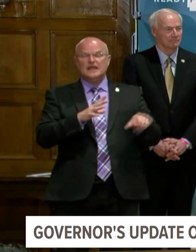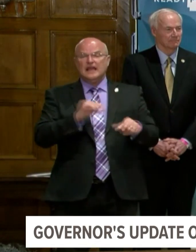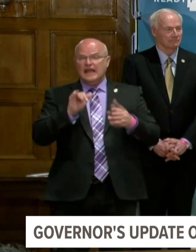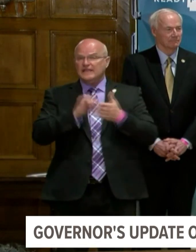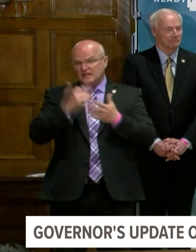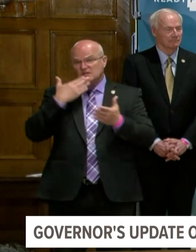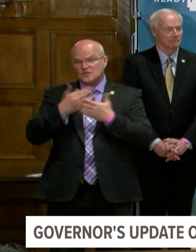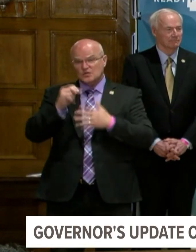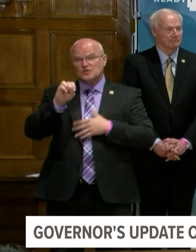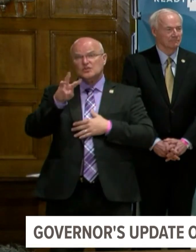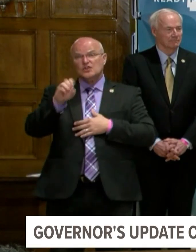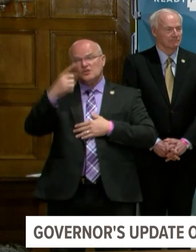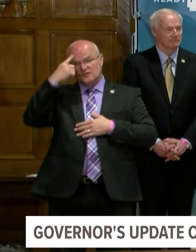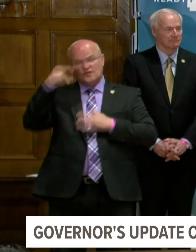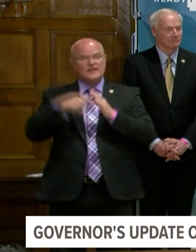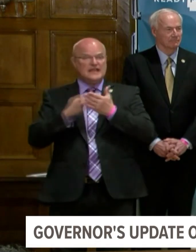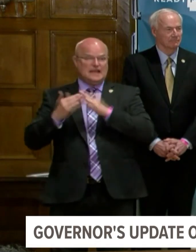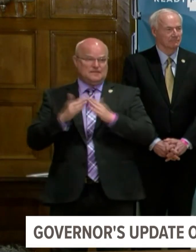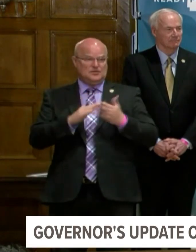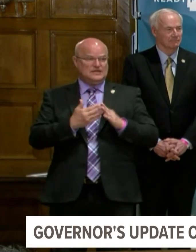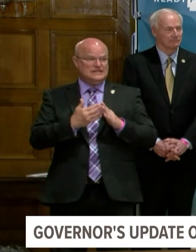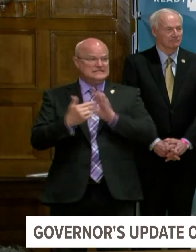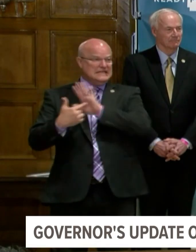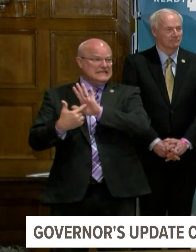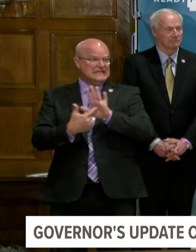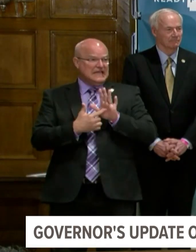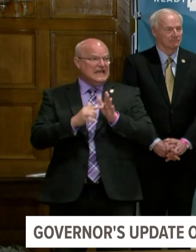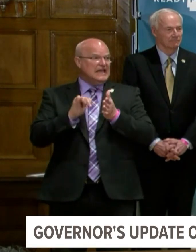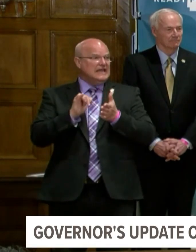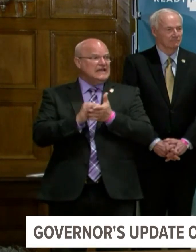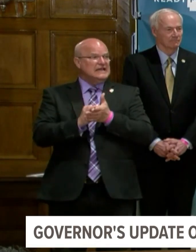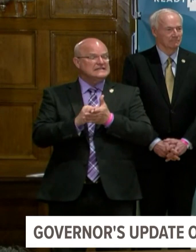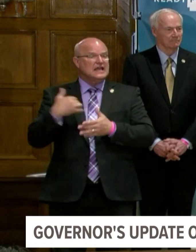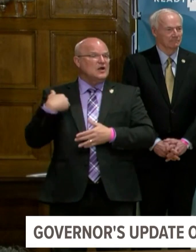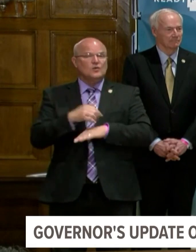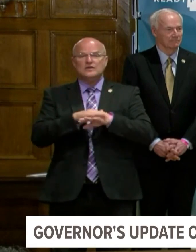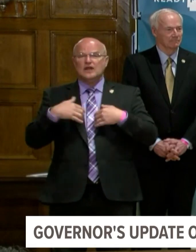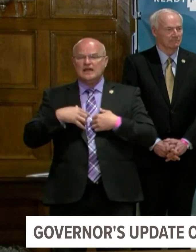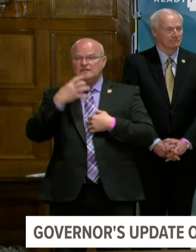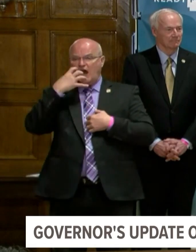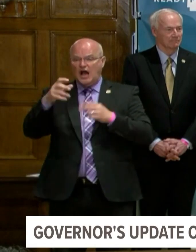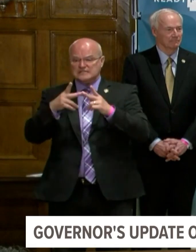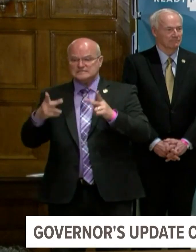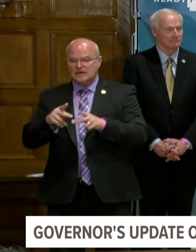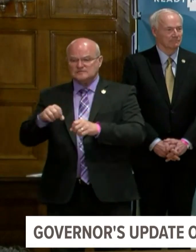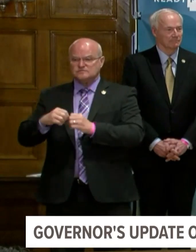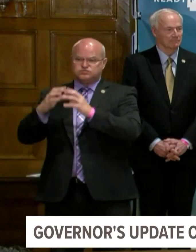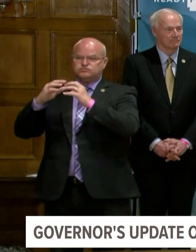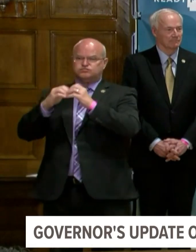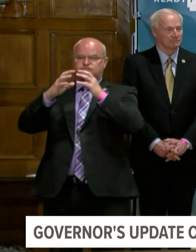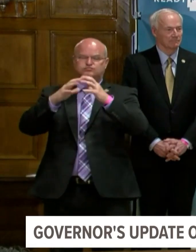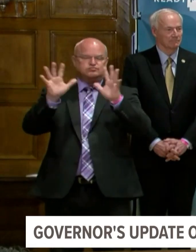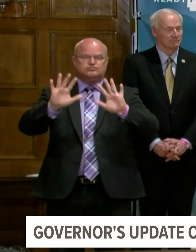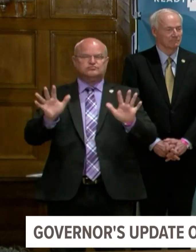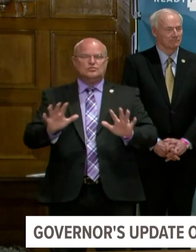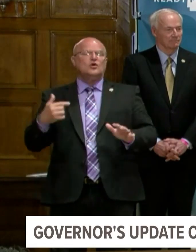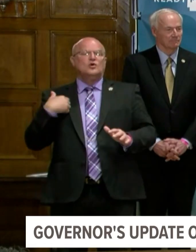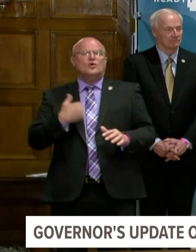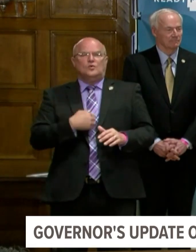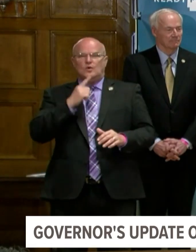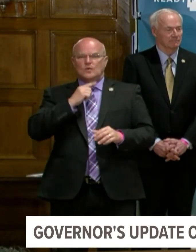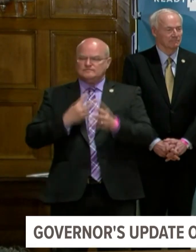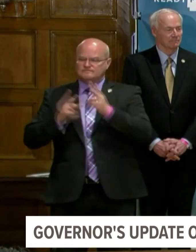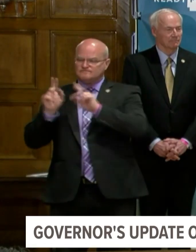and that's good news for these communities. It indicates that we don't have hot spots in these communities that we